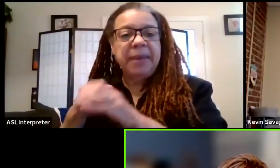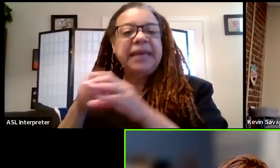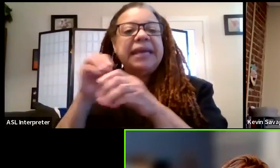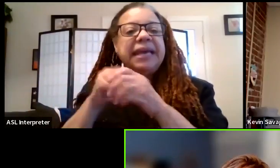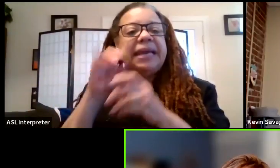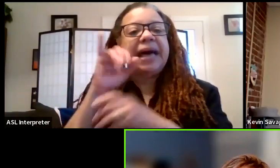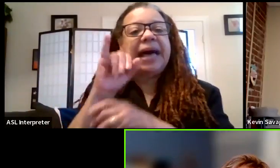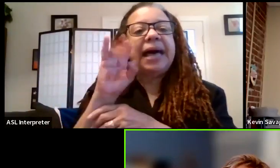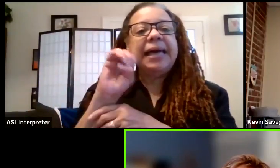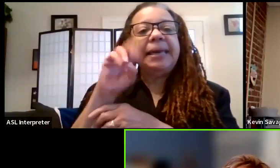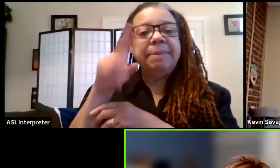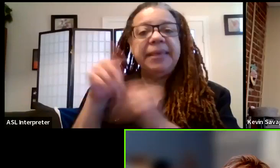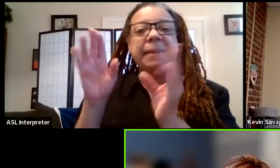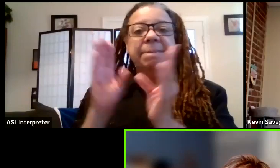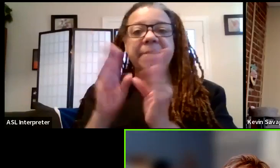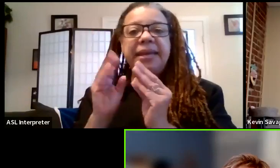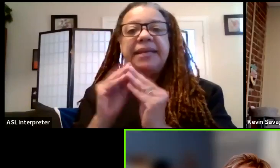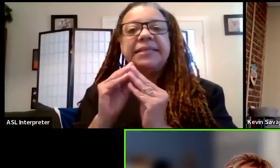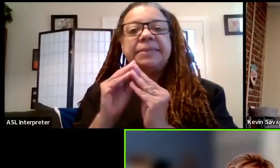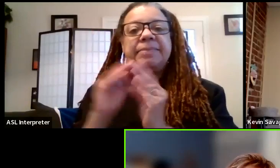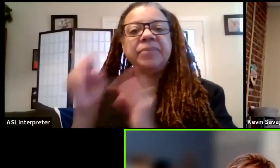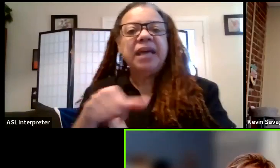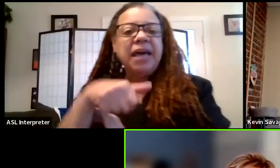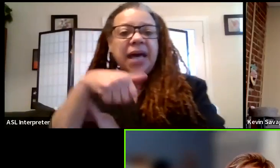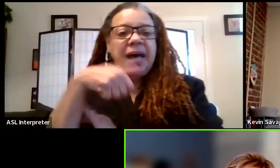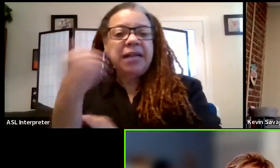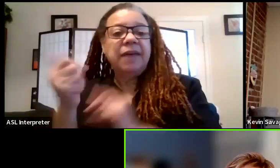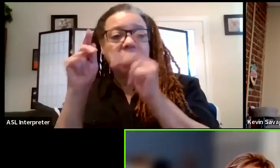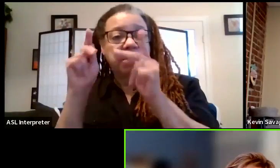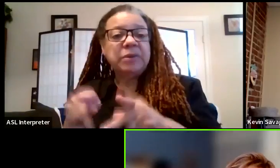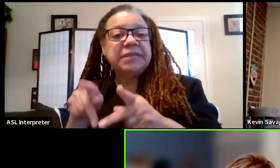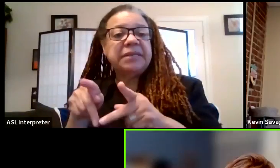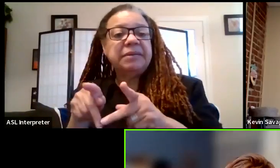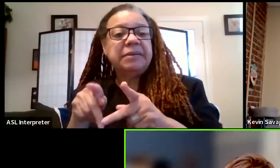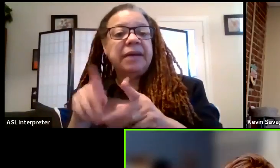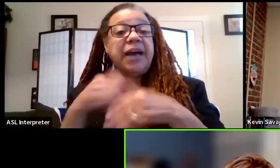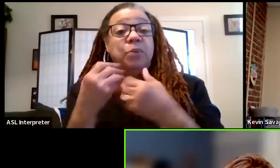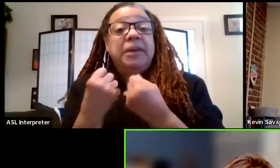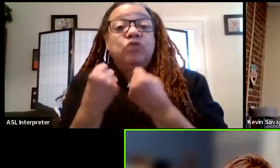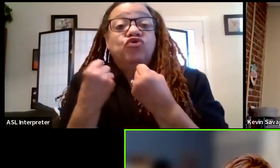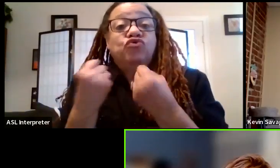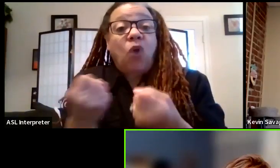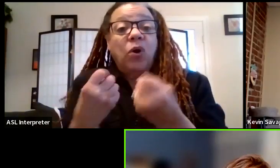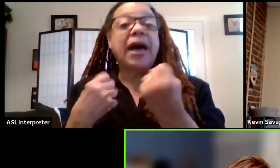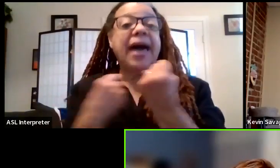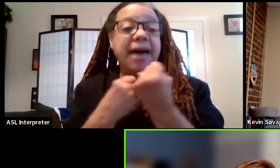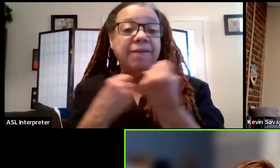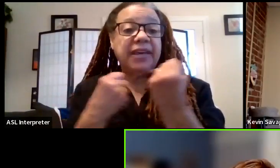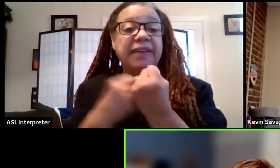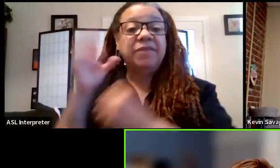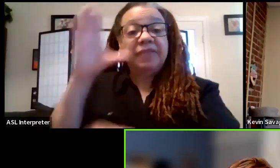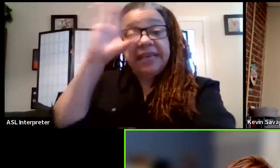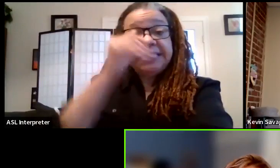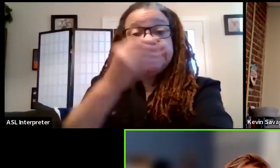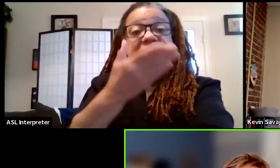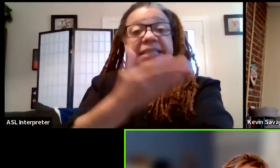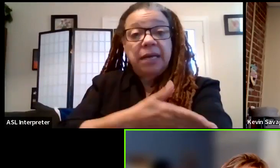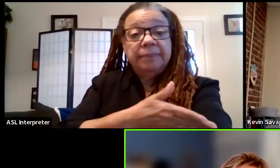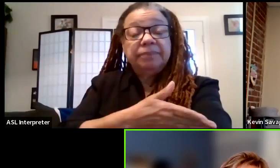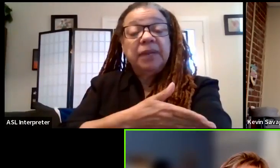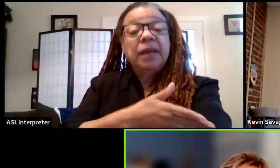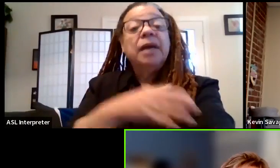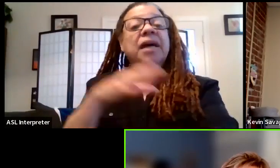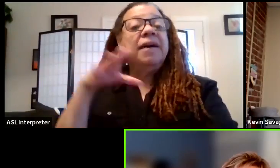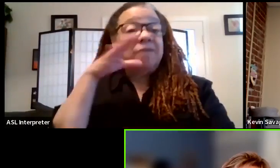meetings. Another person had asked for some guidance on how to be a stronger advocate for their son. So for parents, I